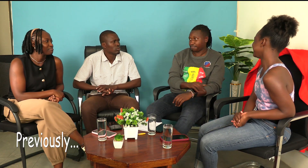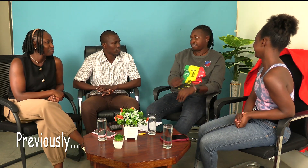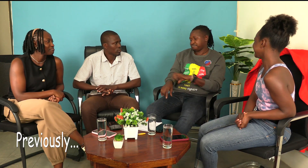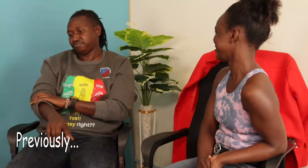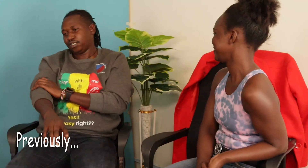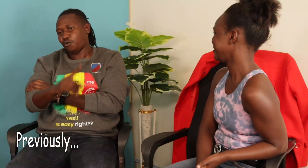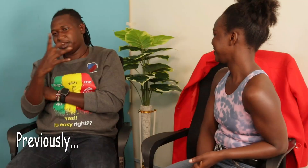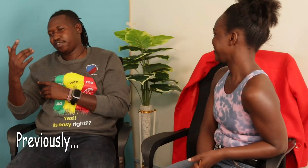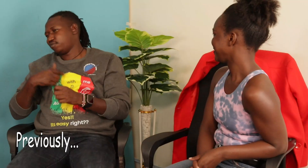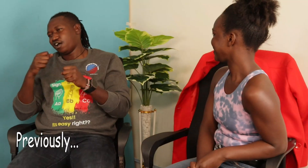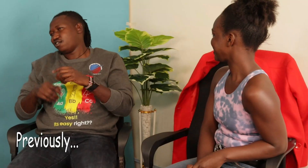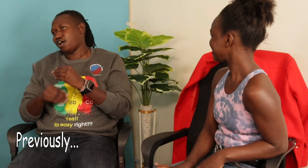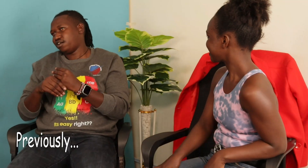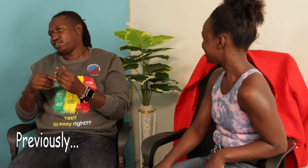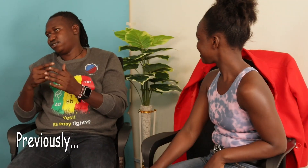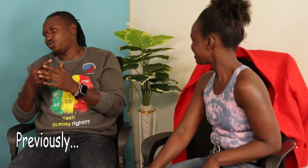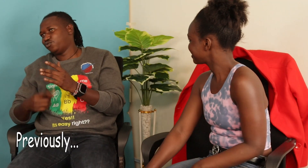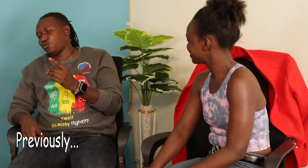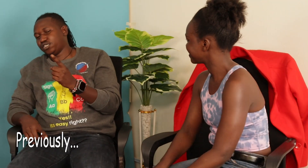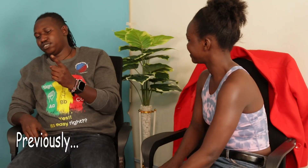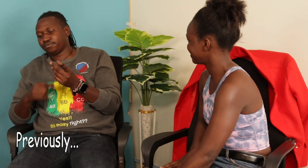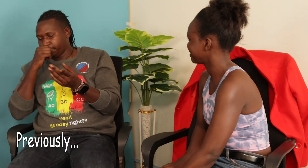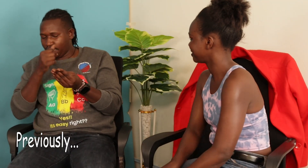I think that is the reason. One thing that I can really add,